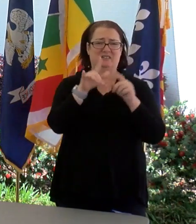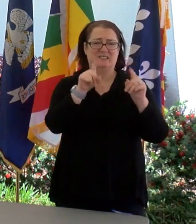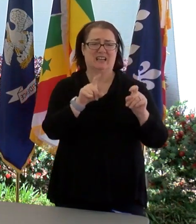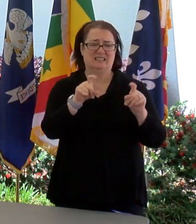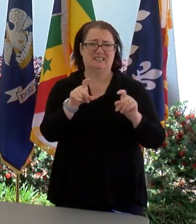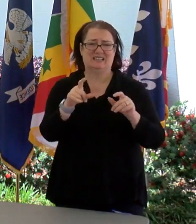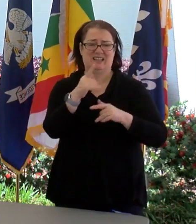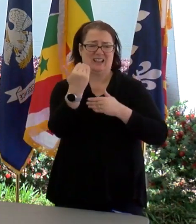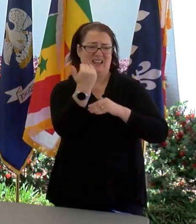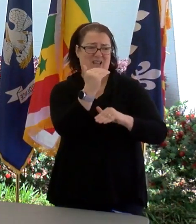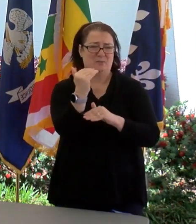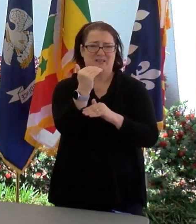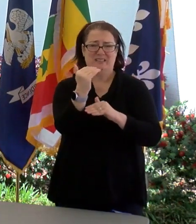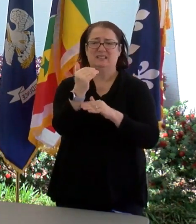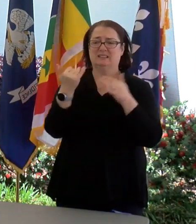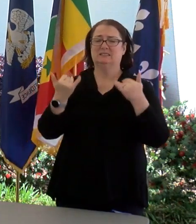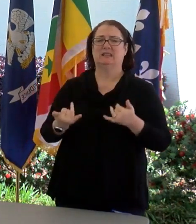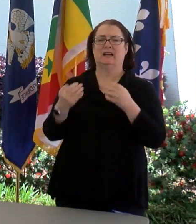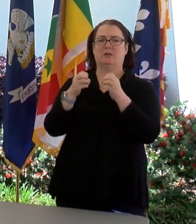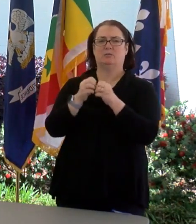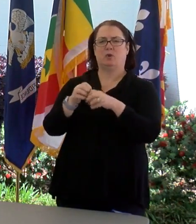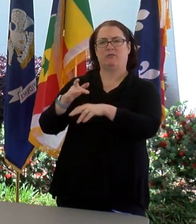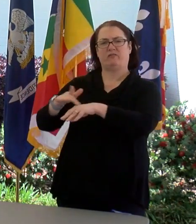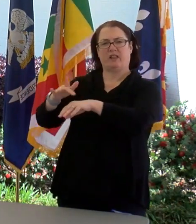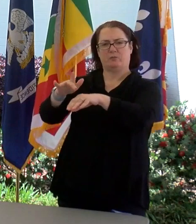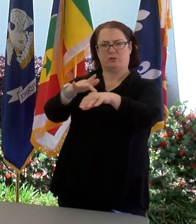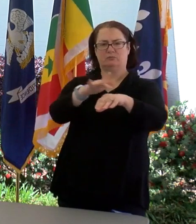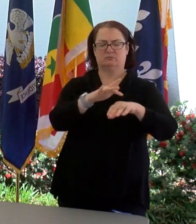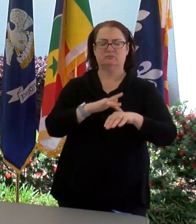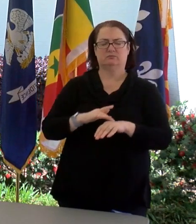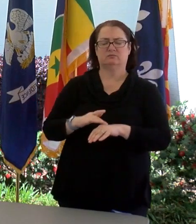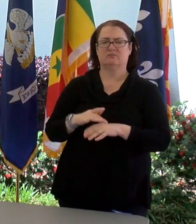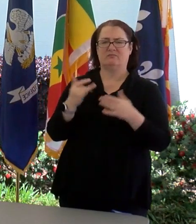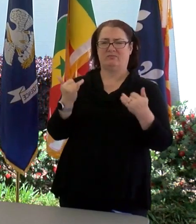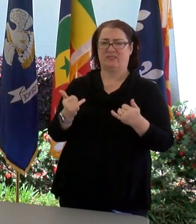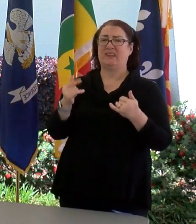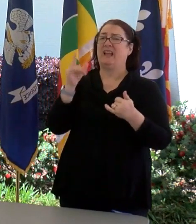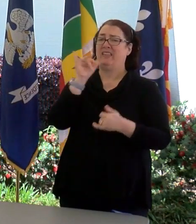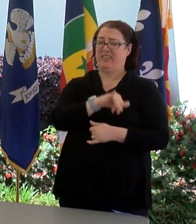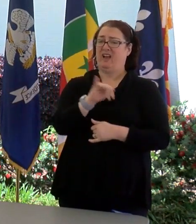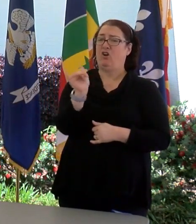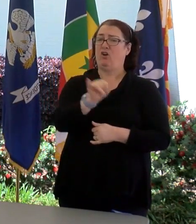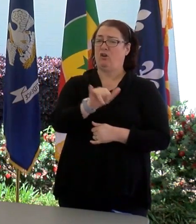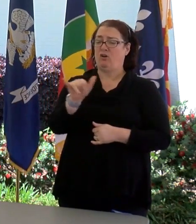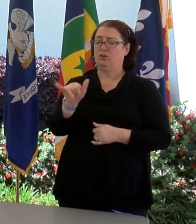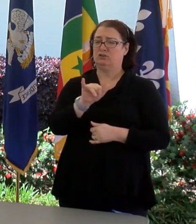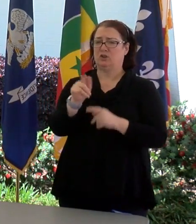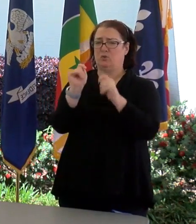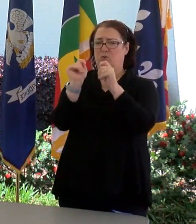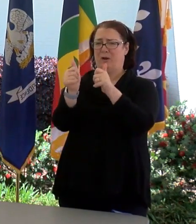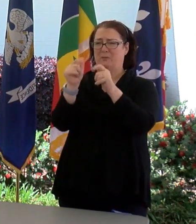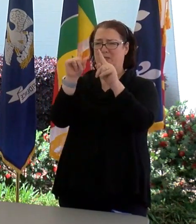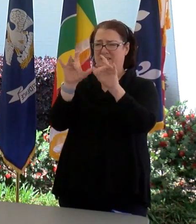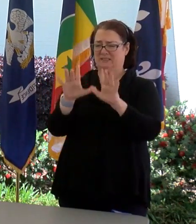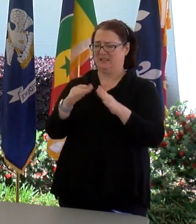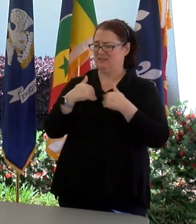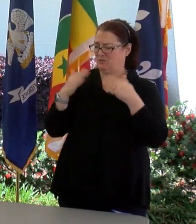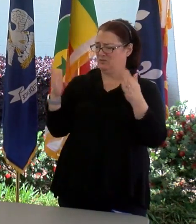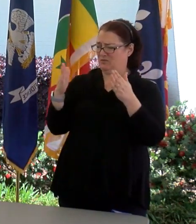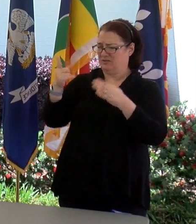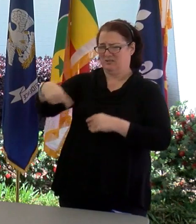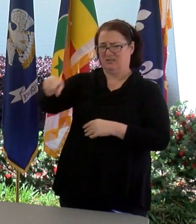Now that testing is more widely available, including more rapid tests, we urge our citizens to contact your